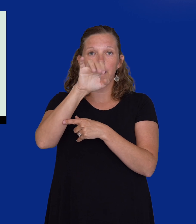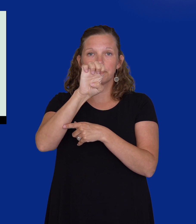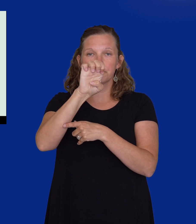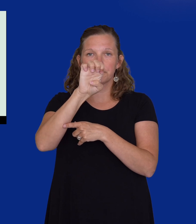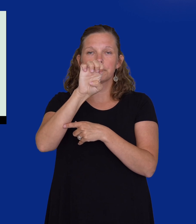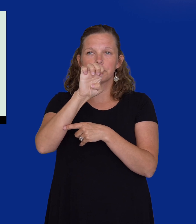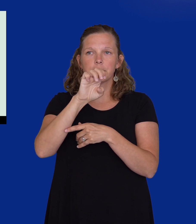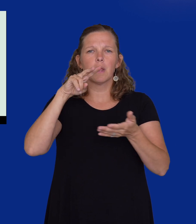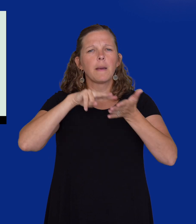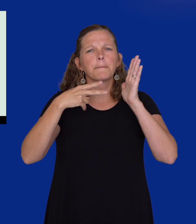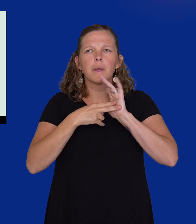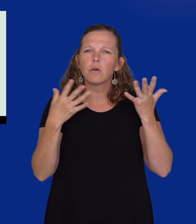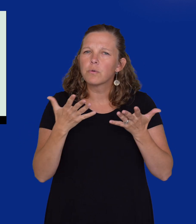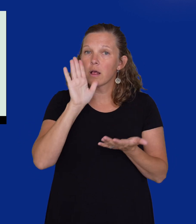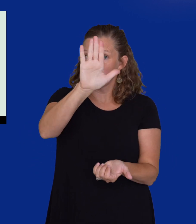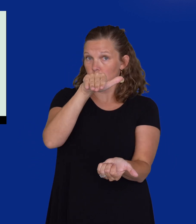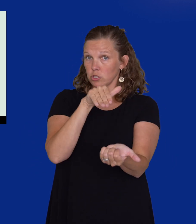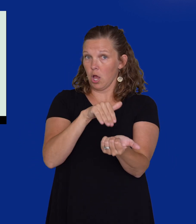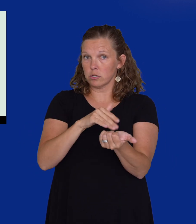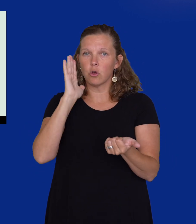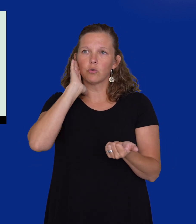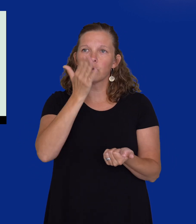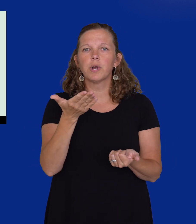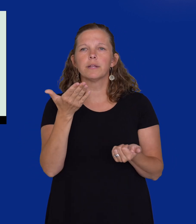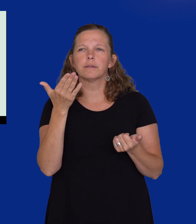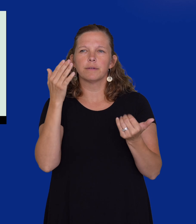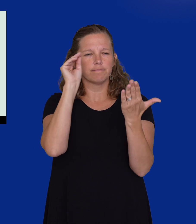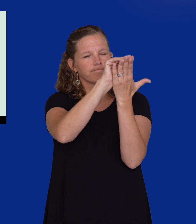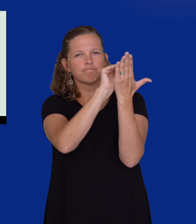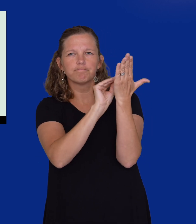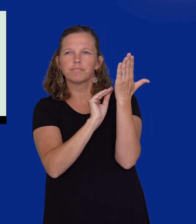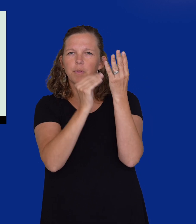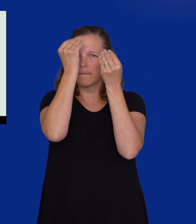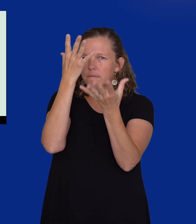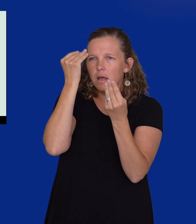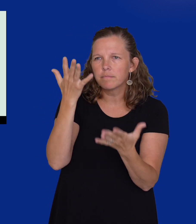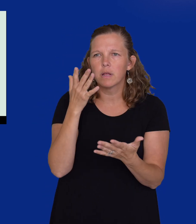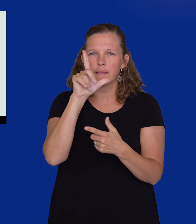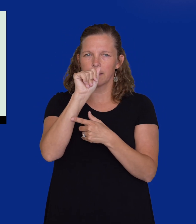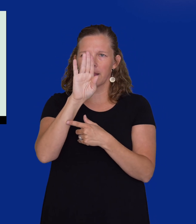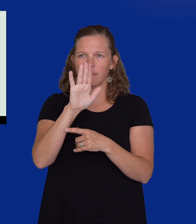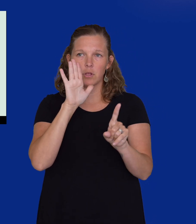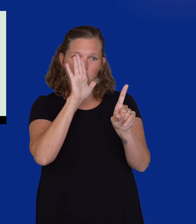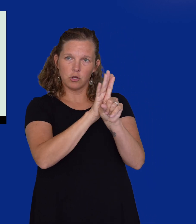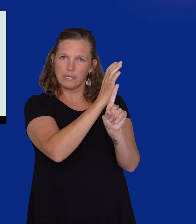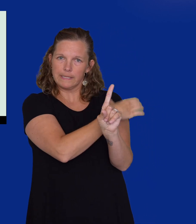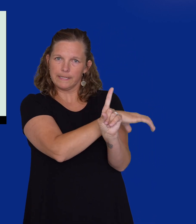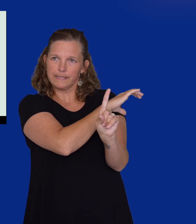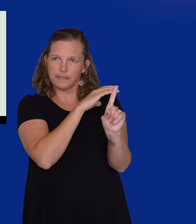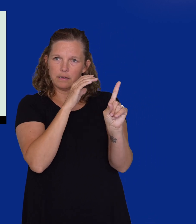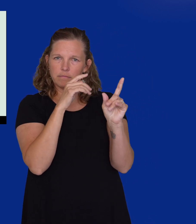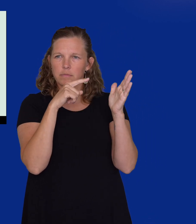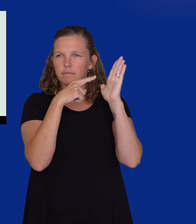meaning that your provider will share the patient's clinical features with the lab